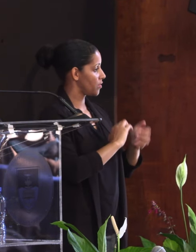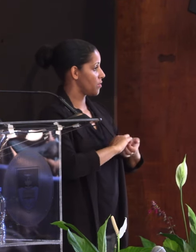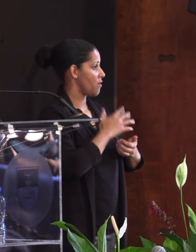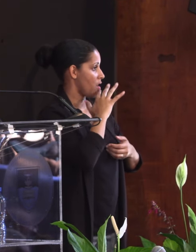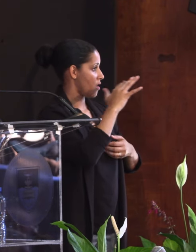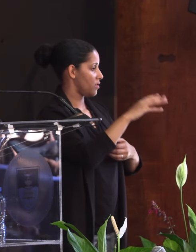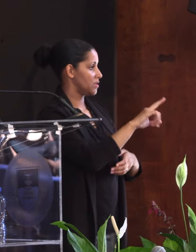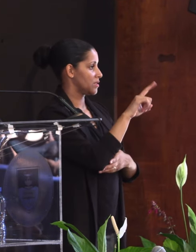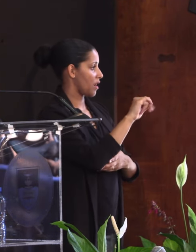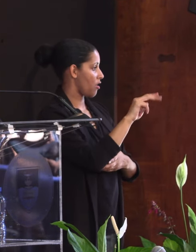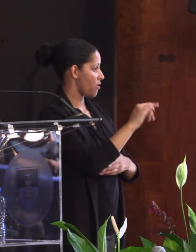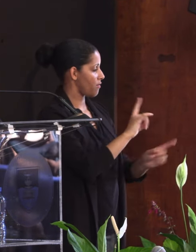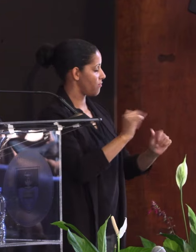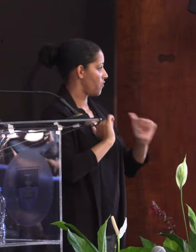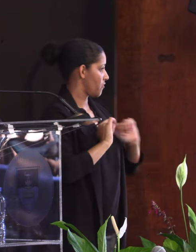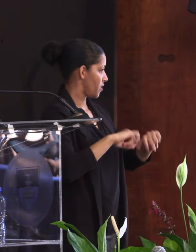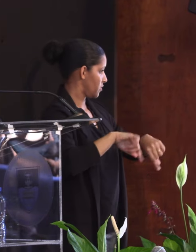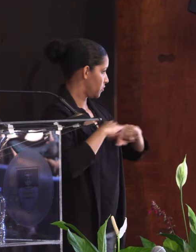Zangare to perform for us today.